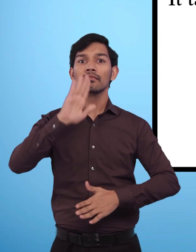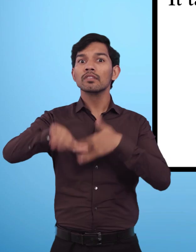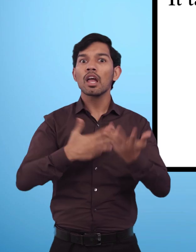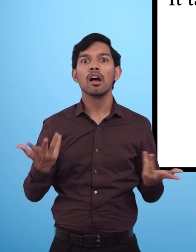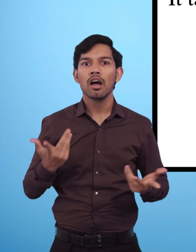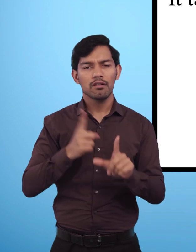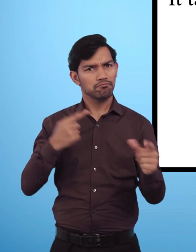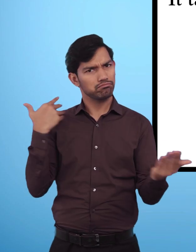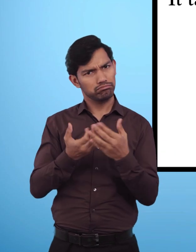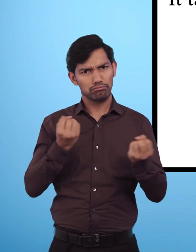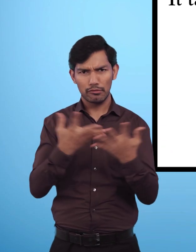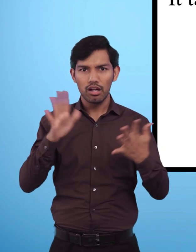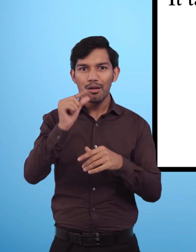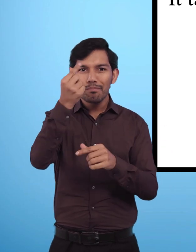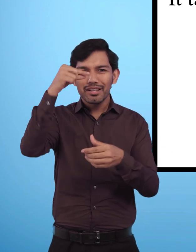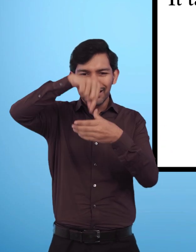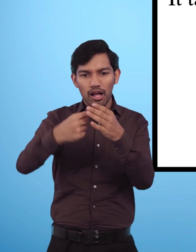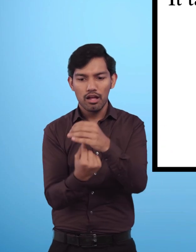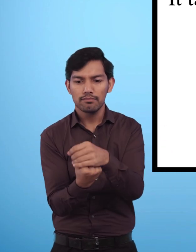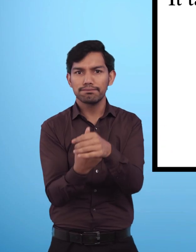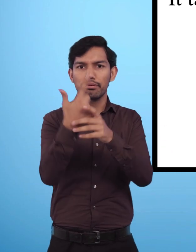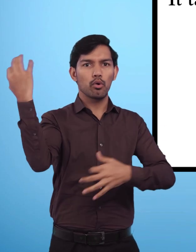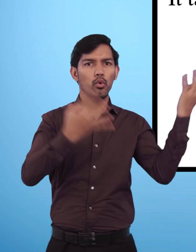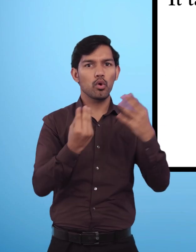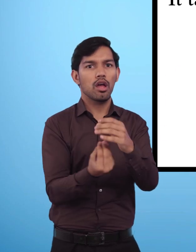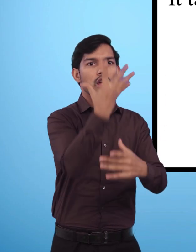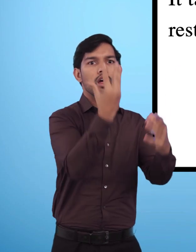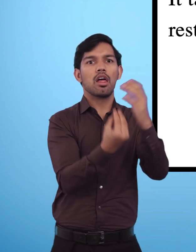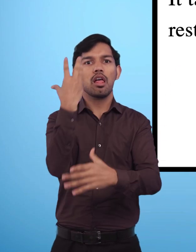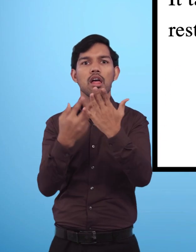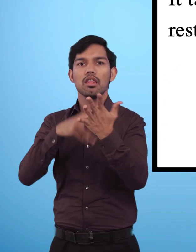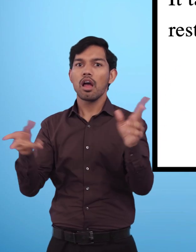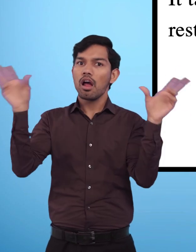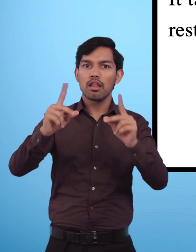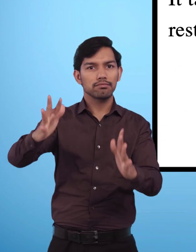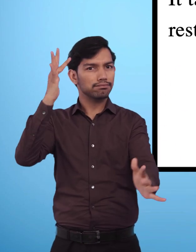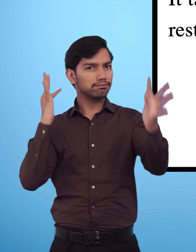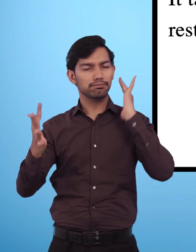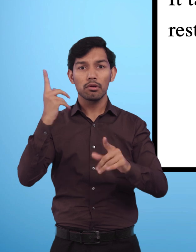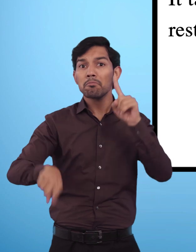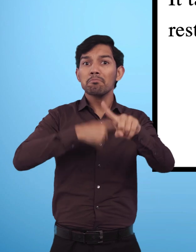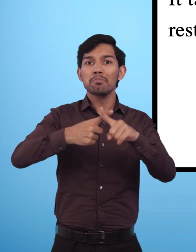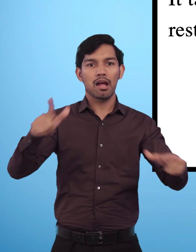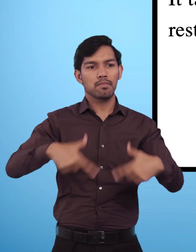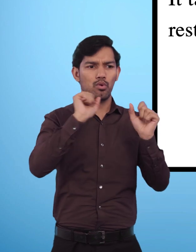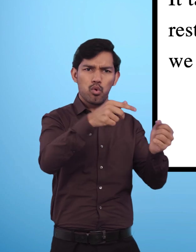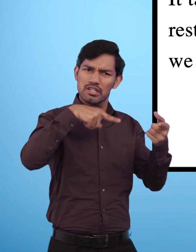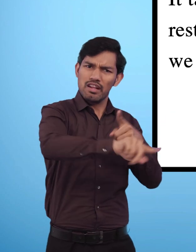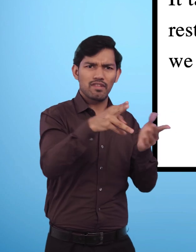It takes many years to grow a new forest or to restore lost forests. Therefore, we must